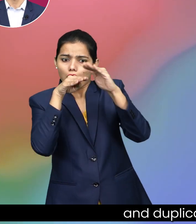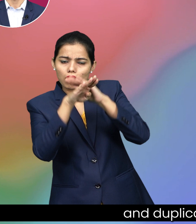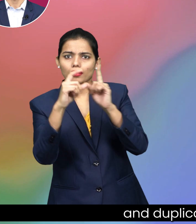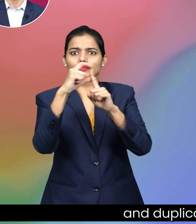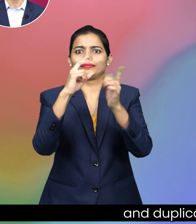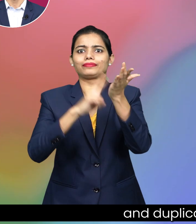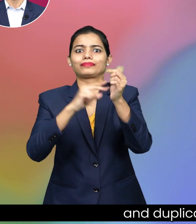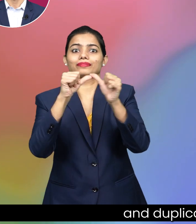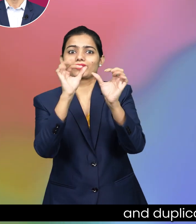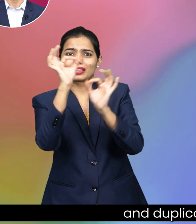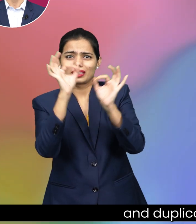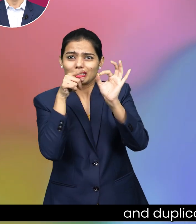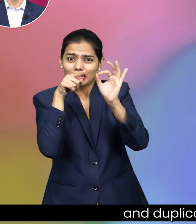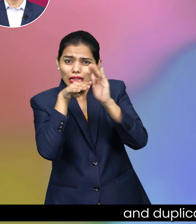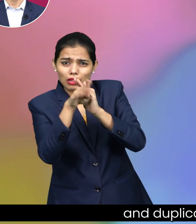chromosomes.